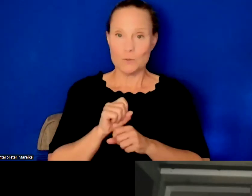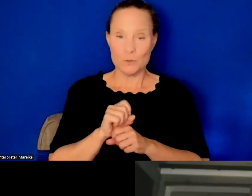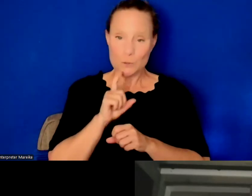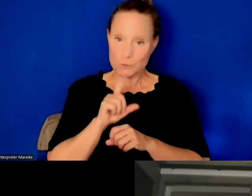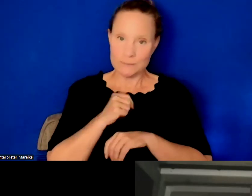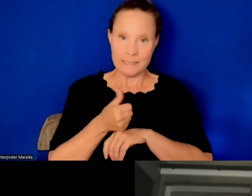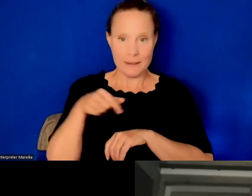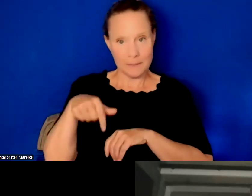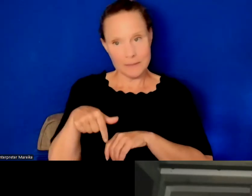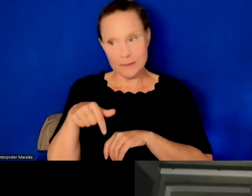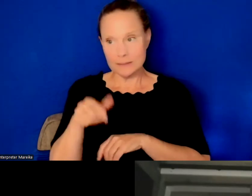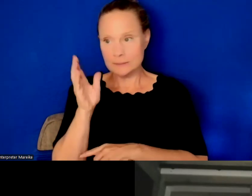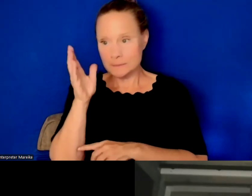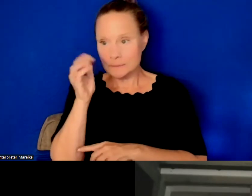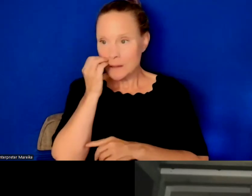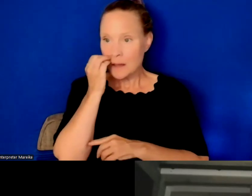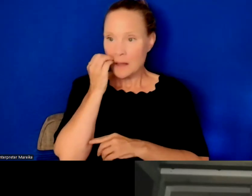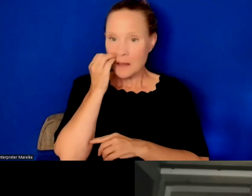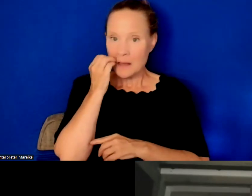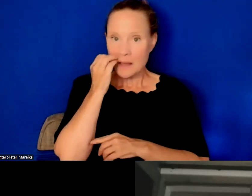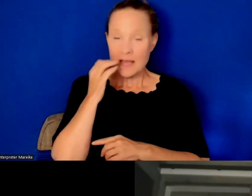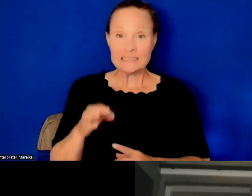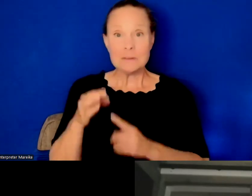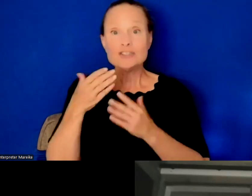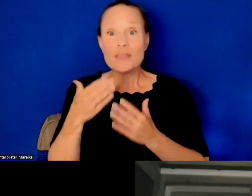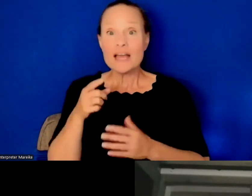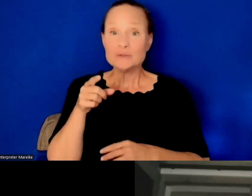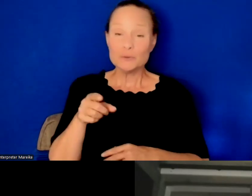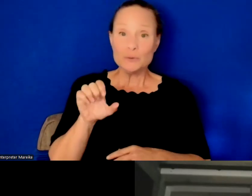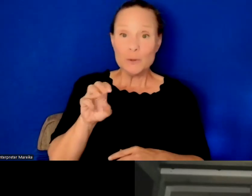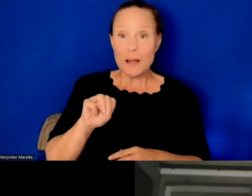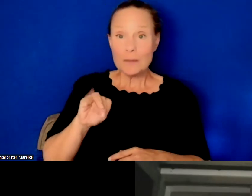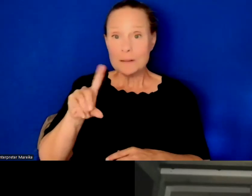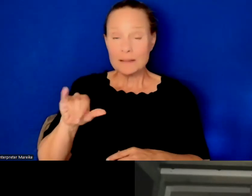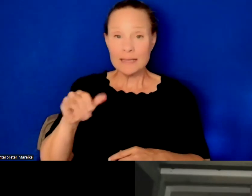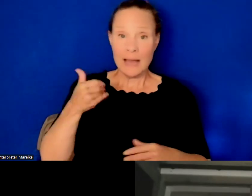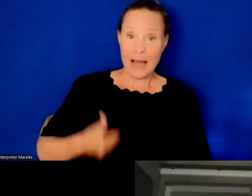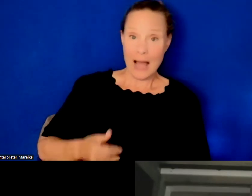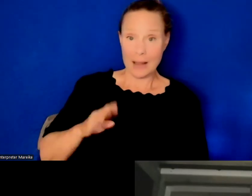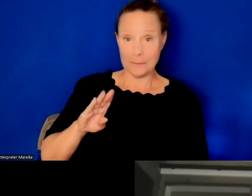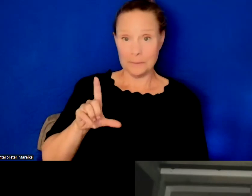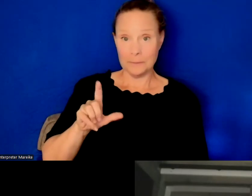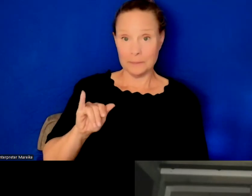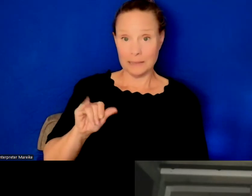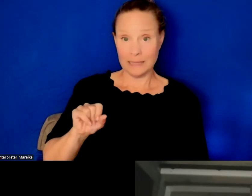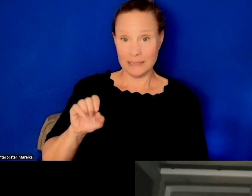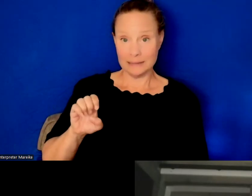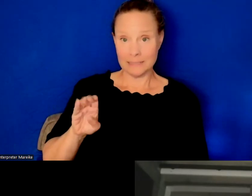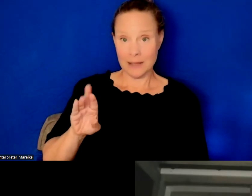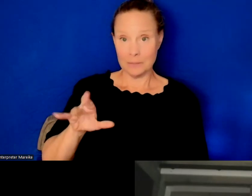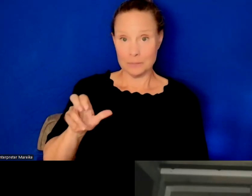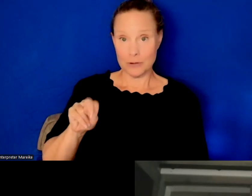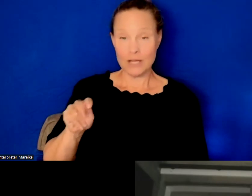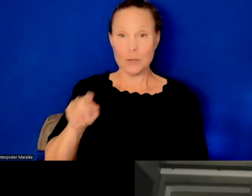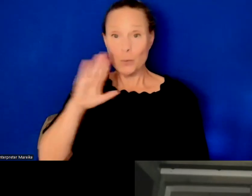happen. And special thanks to you, Emily. I'm Blaze Bryant, and we'll be back in